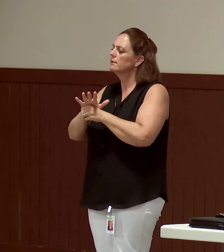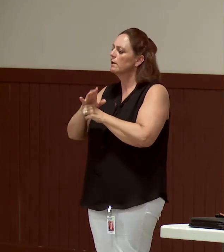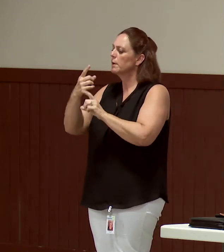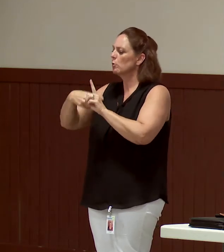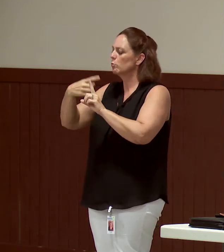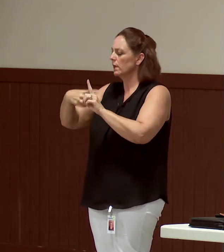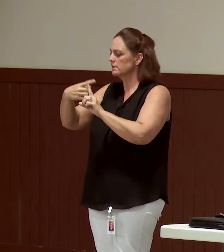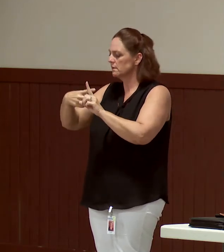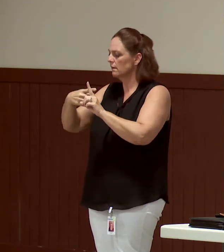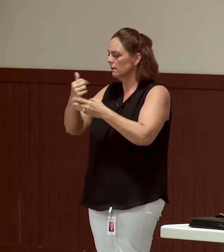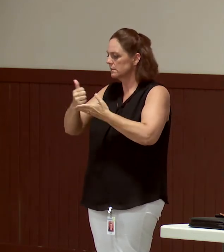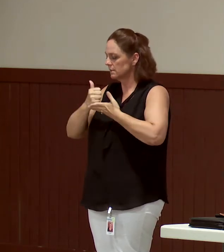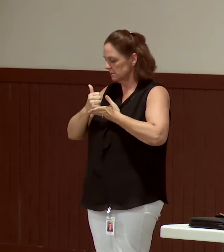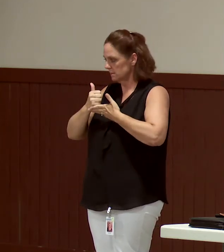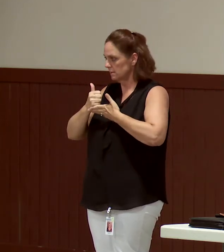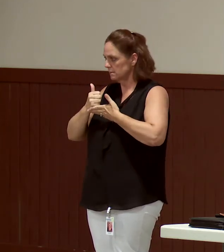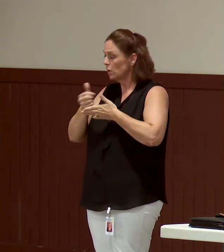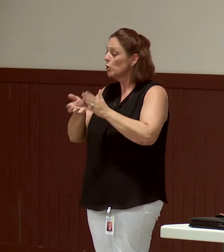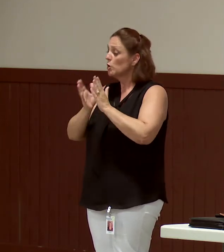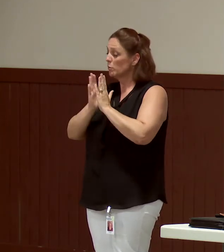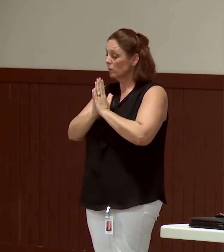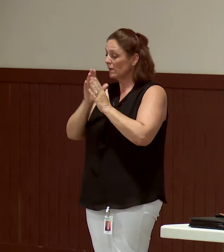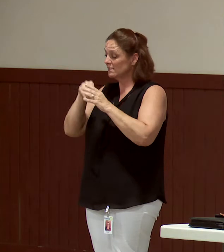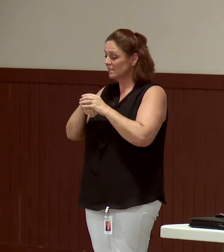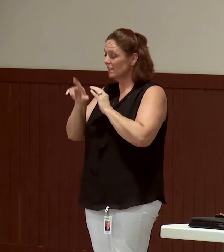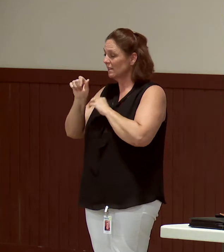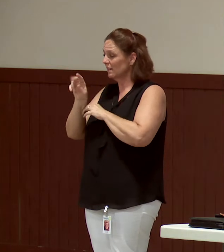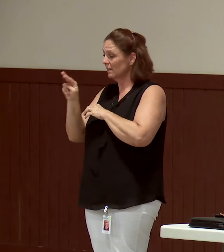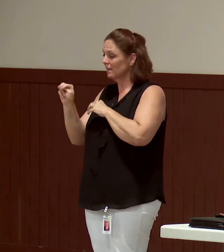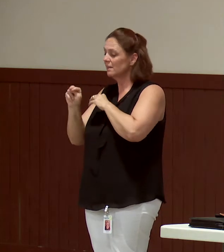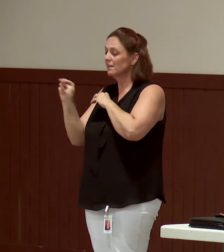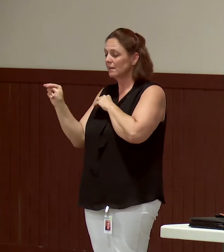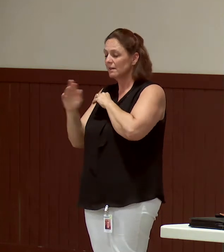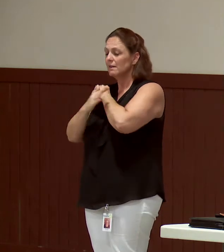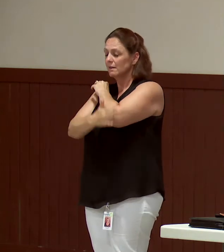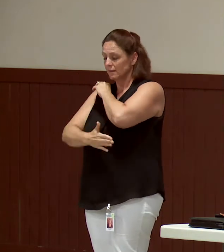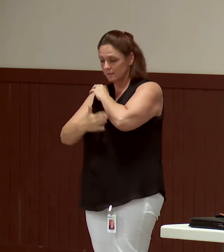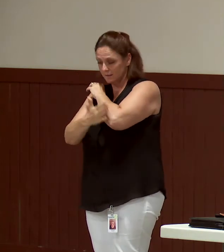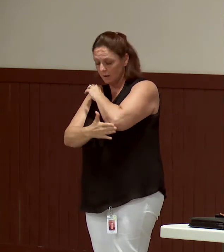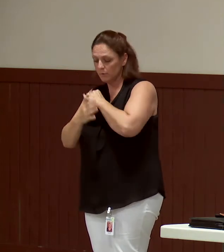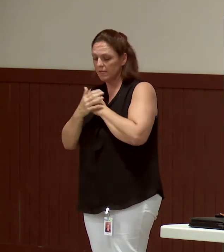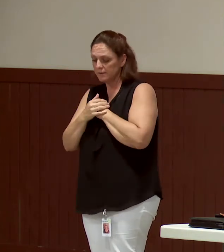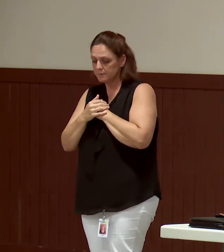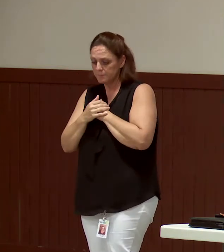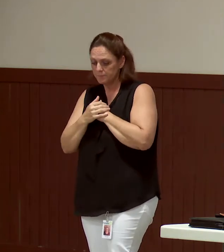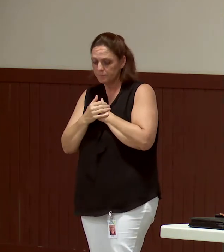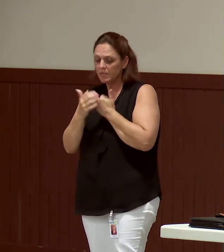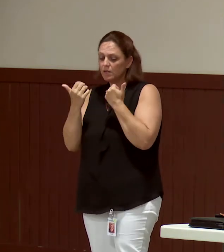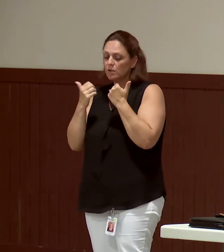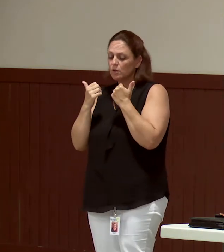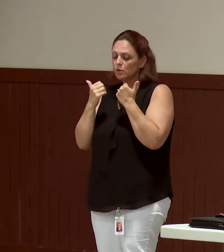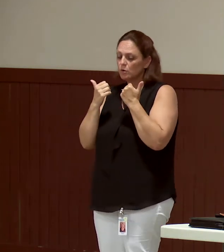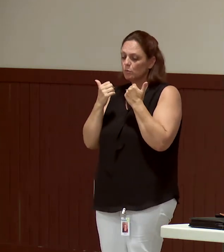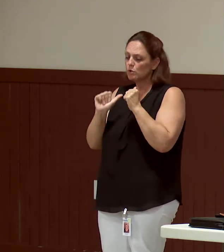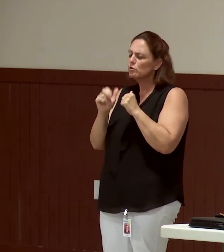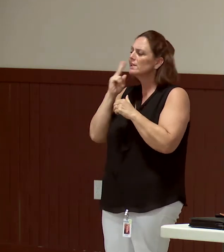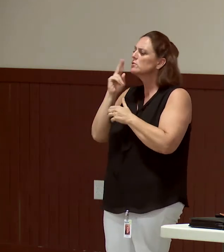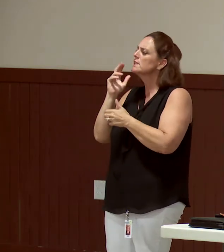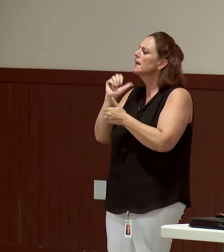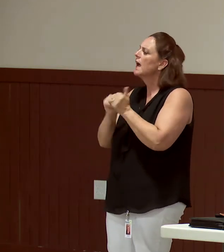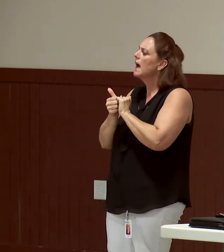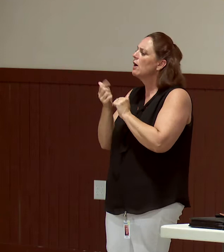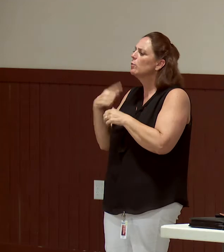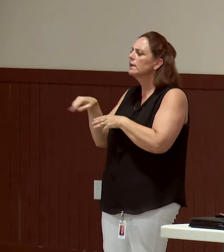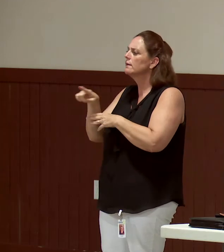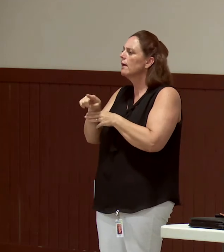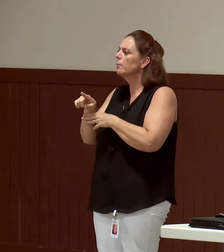rental assistance and requests within Linn County, we see a similar trend play out within the 2 or more races, as well as the Hispanic community as